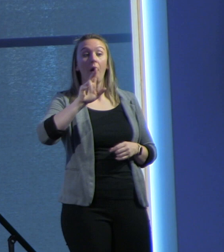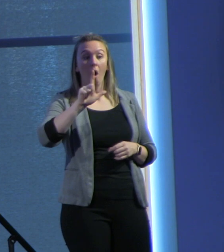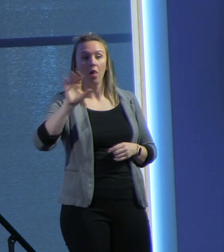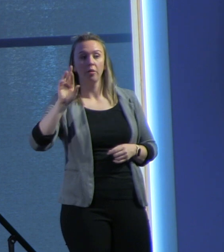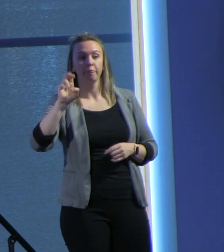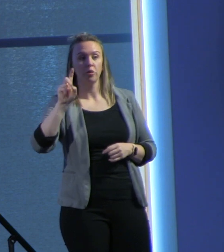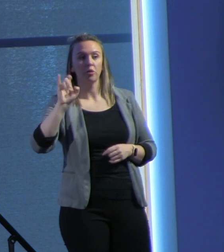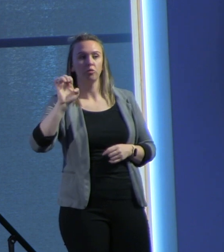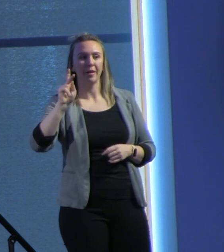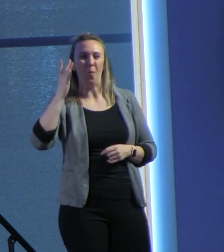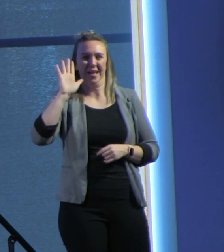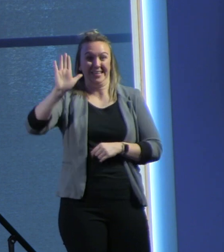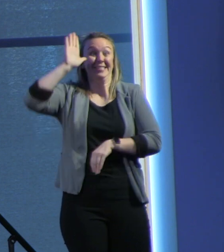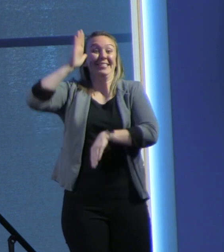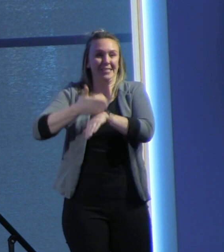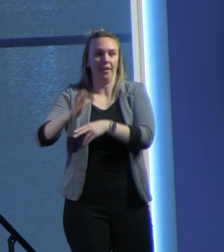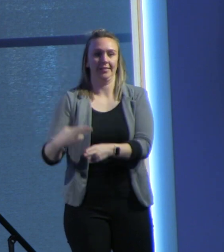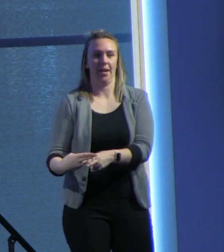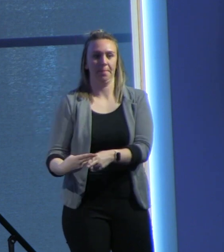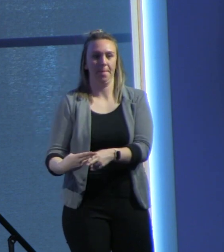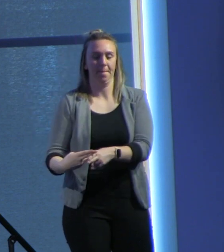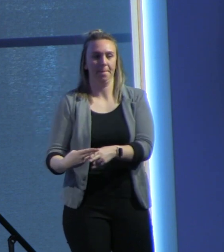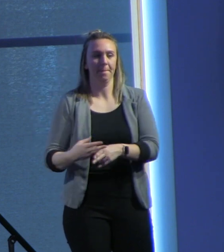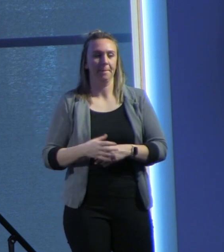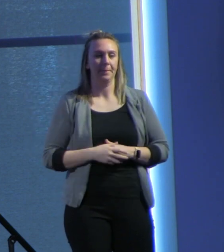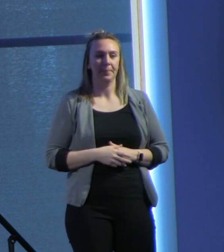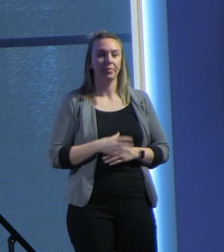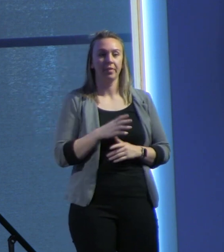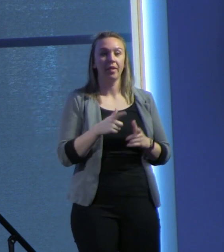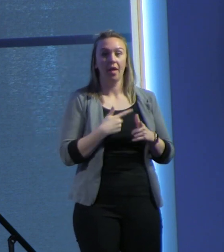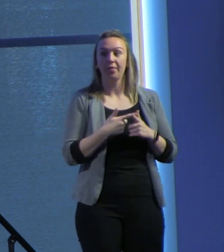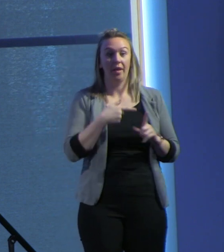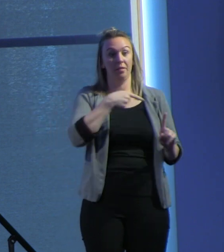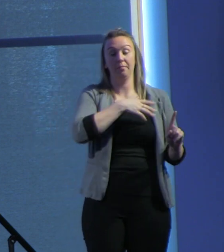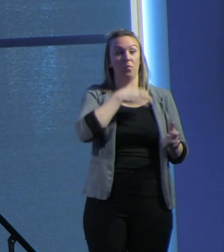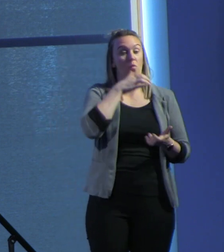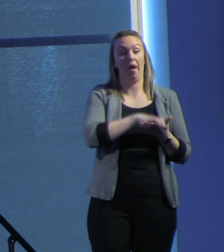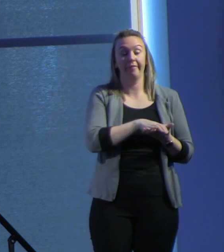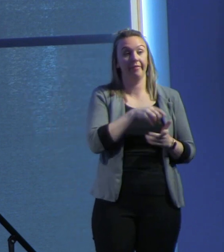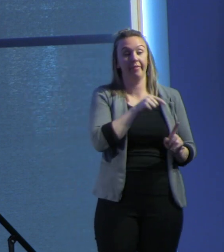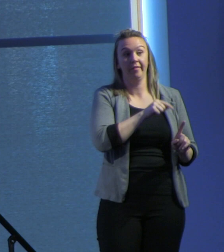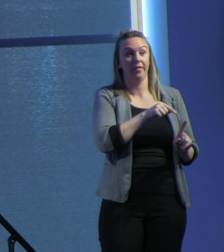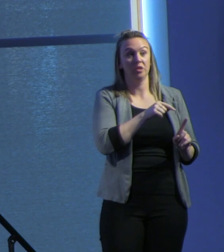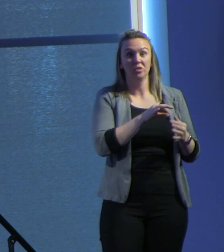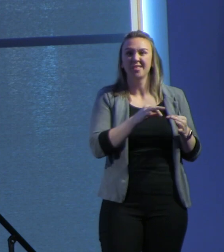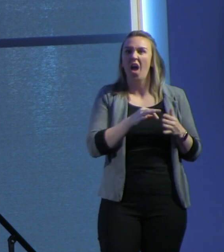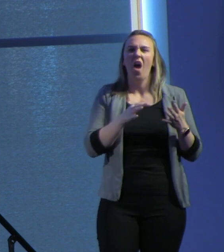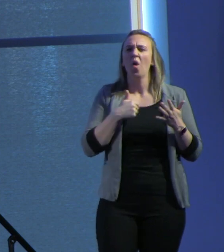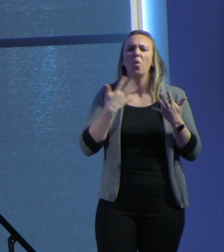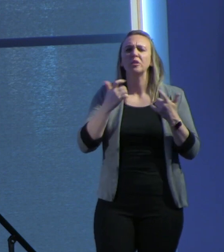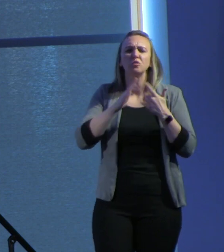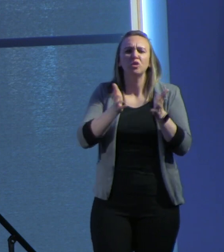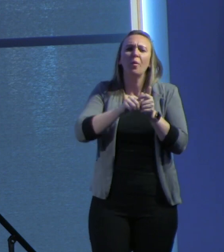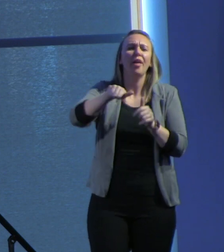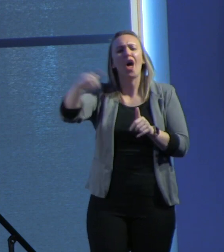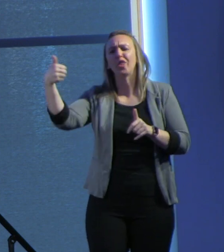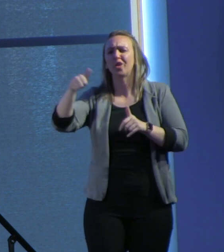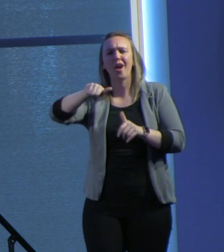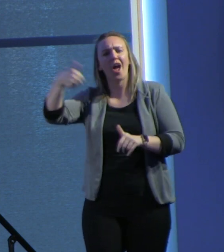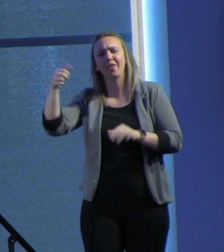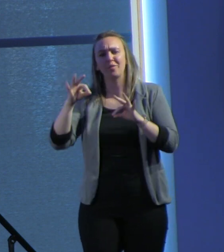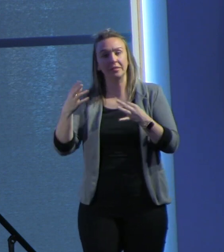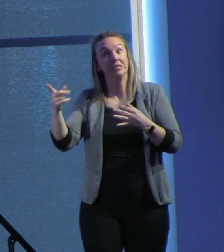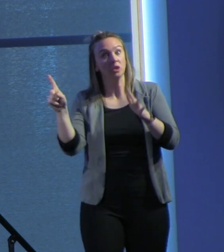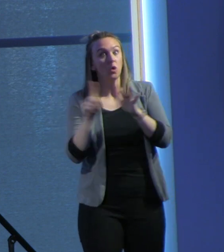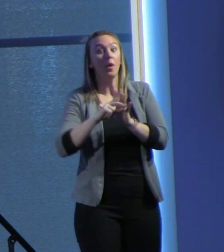son. And, and Jane was just about ready, quit. I want to talk to my other relatives, and then he came in a